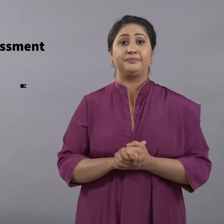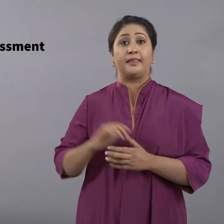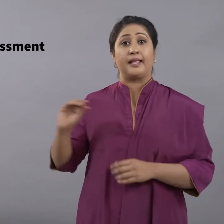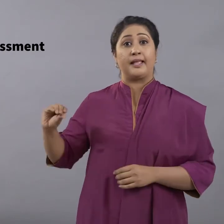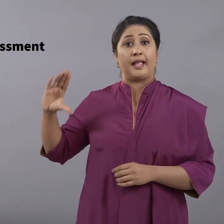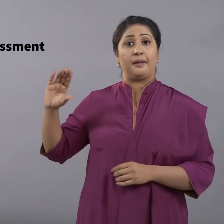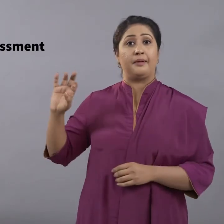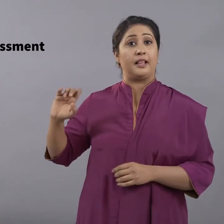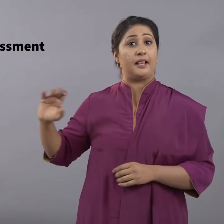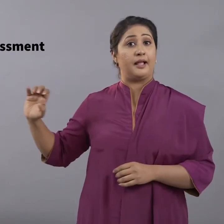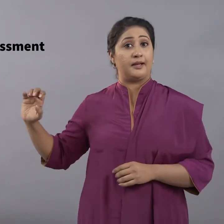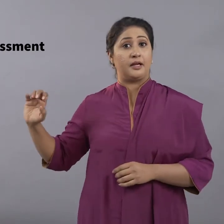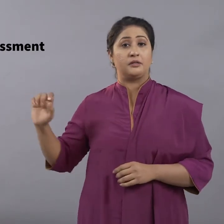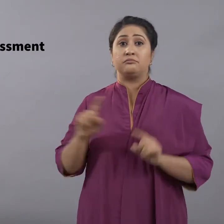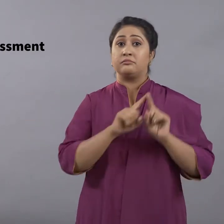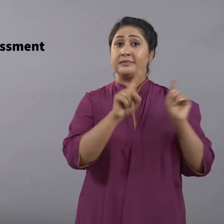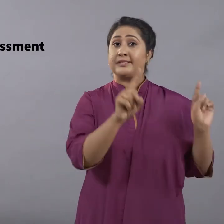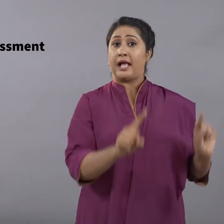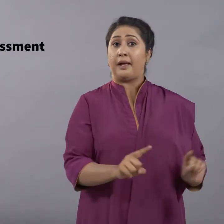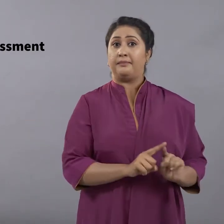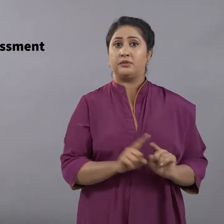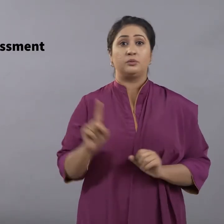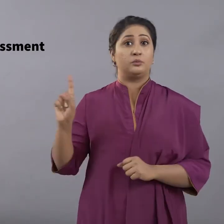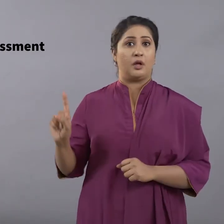Capital letters. Sample 1.